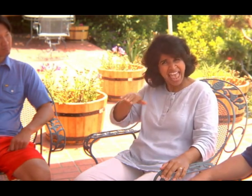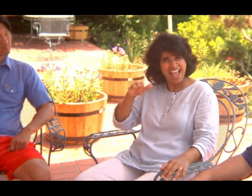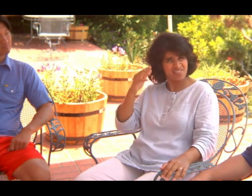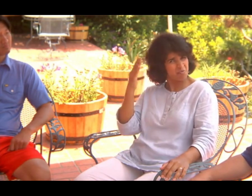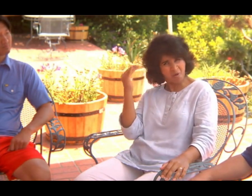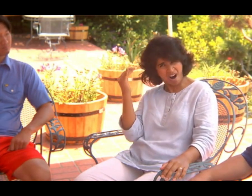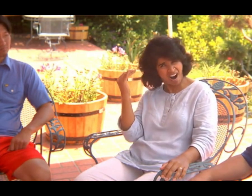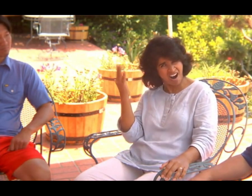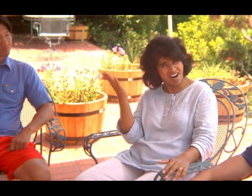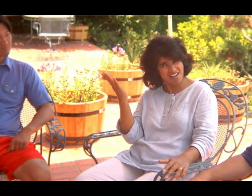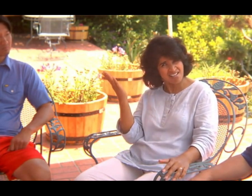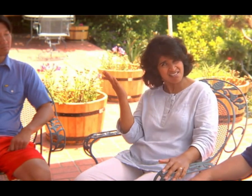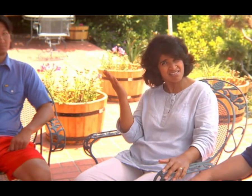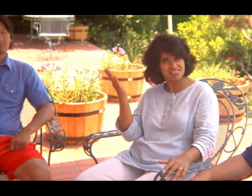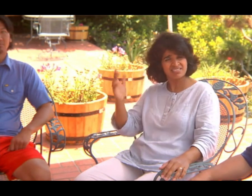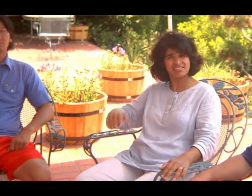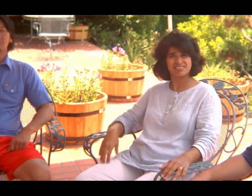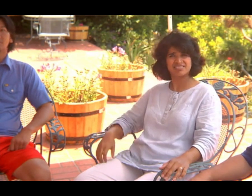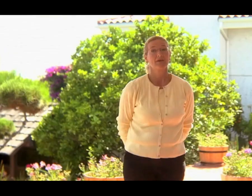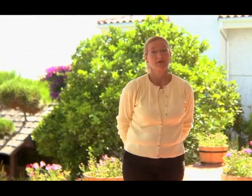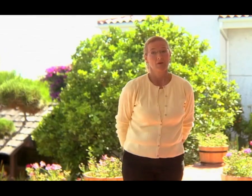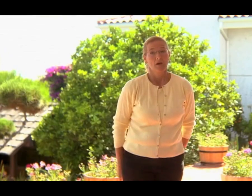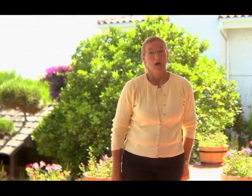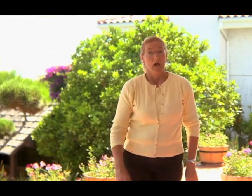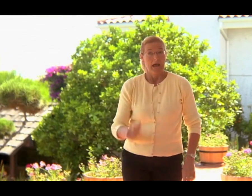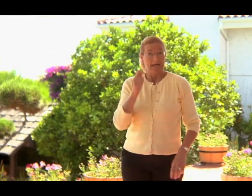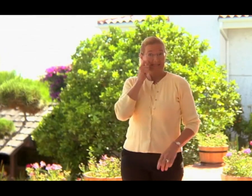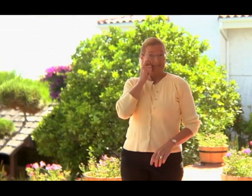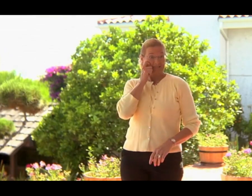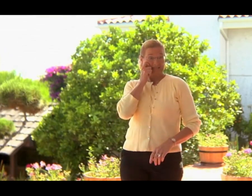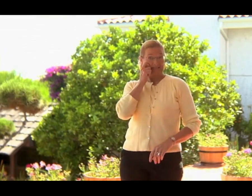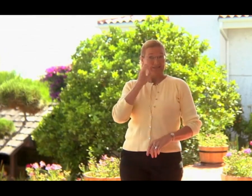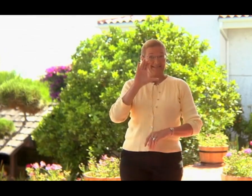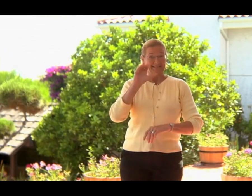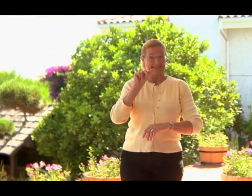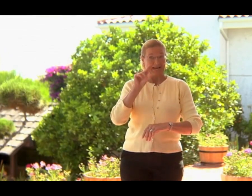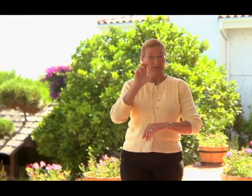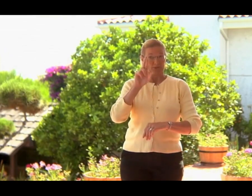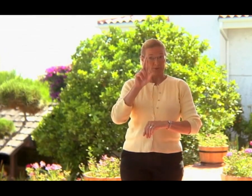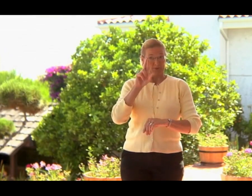Why is skin cancer so bad? Skin cancer creates several problems.